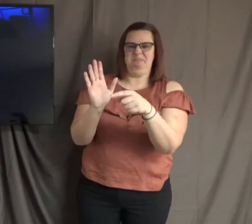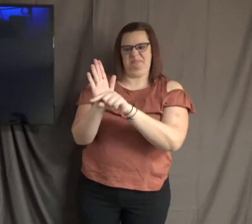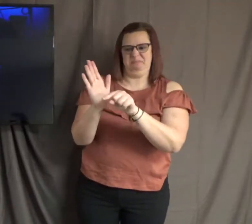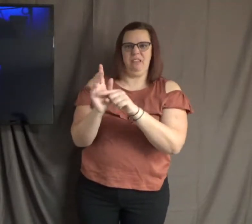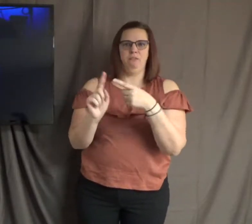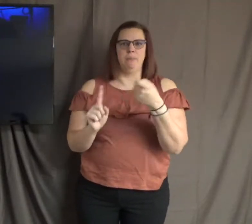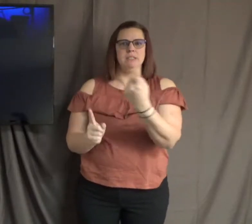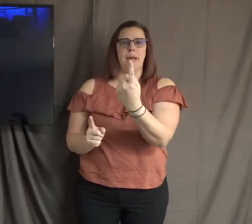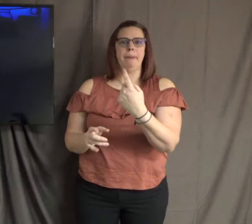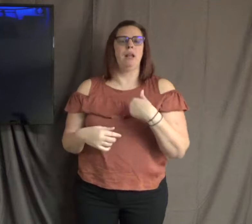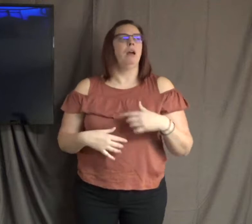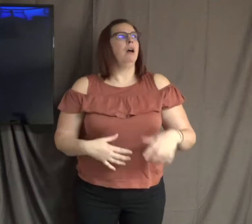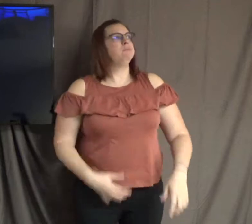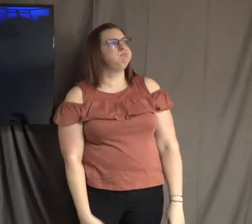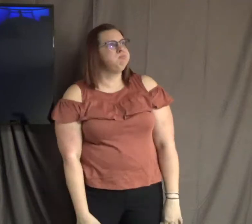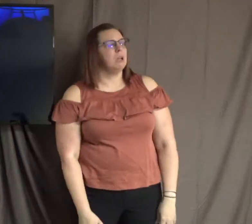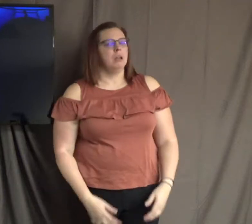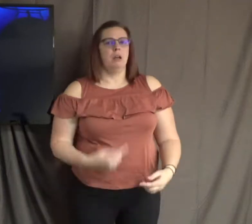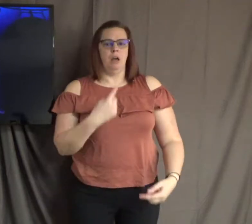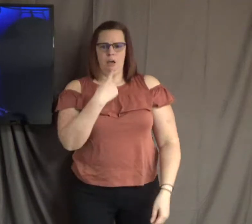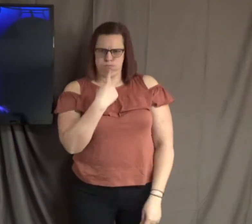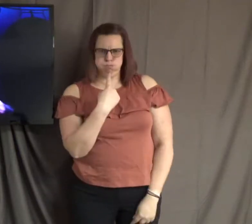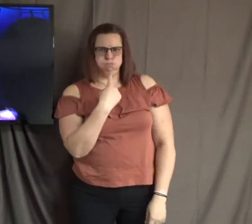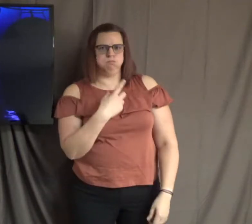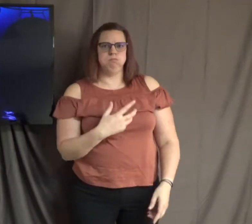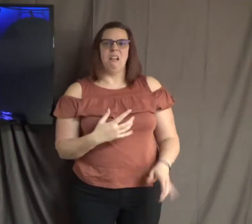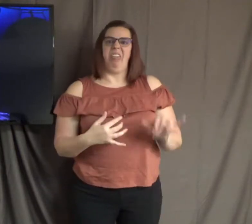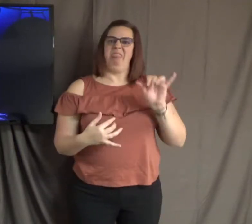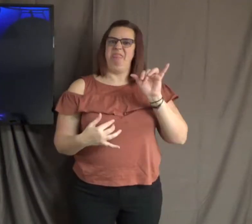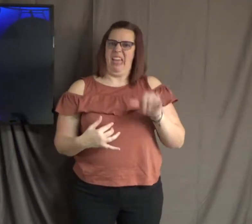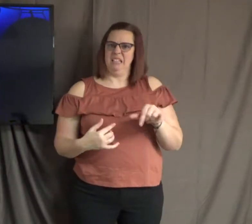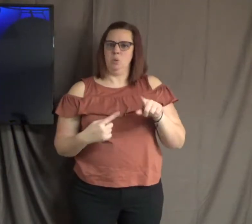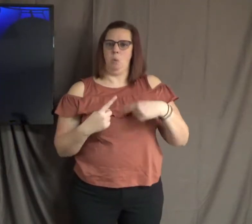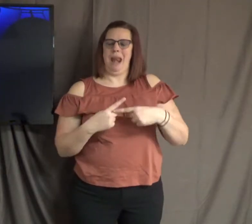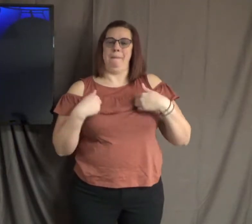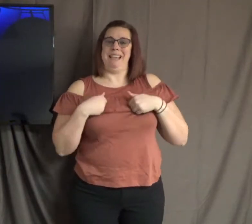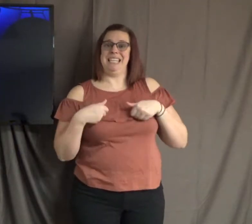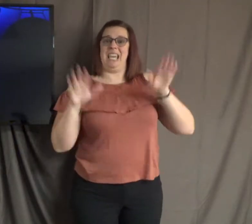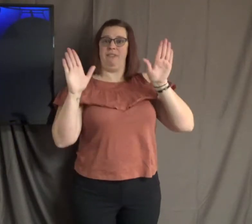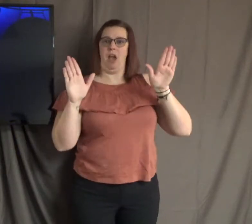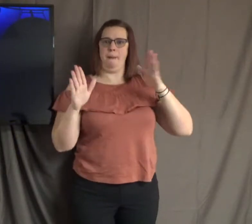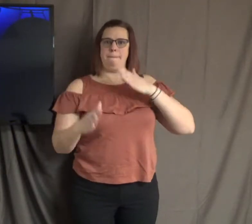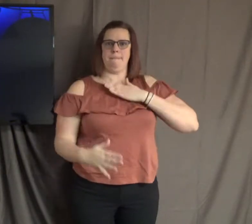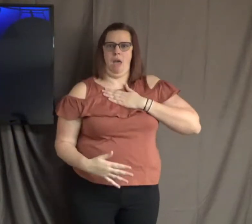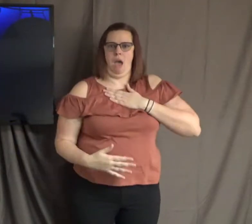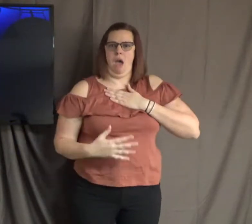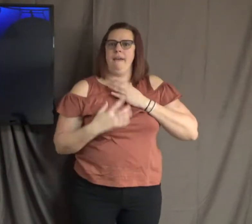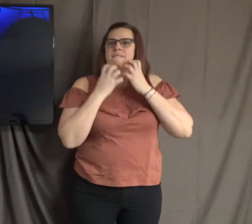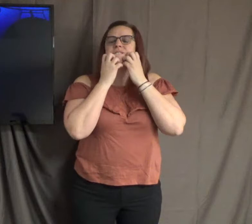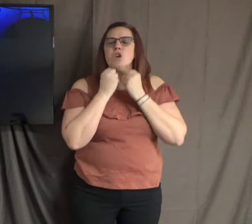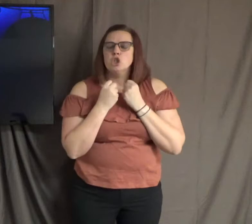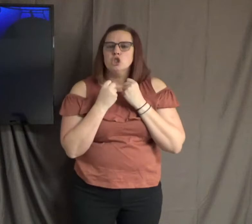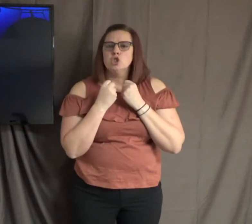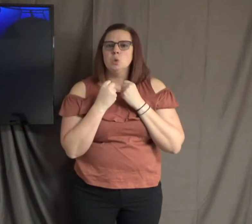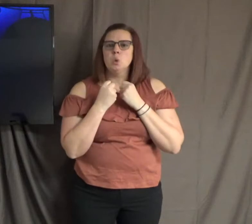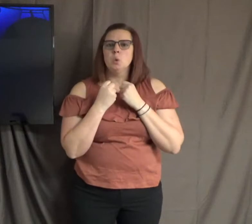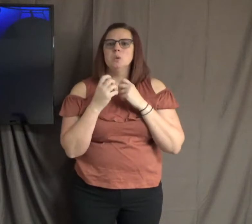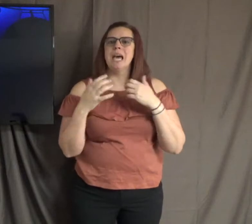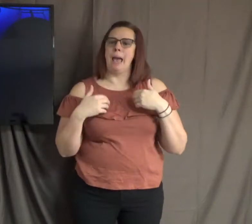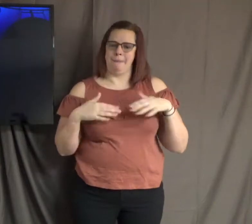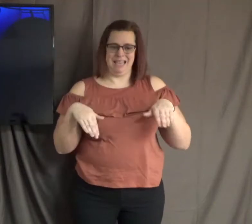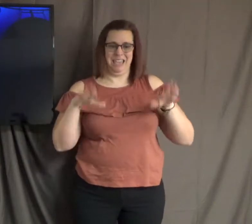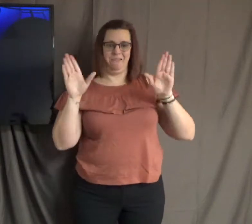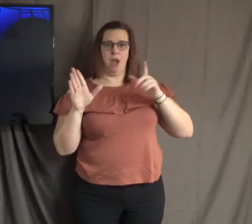That's the real loss, is when we give up our virtues and fall into who we really aren't. For